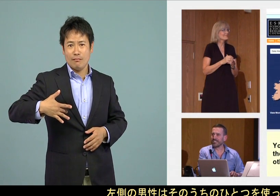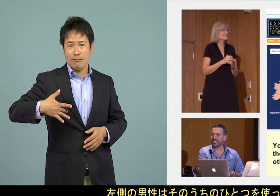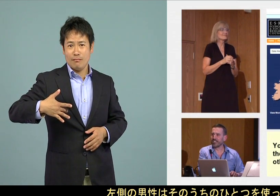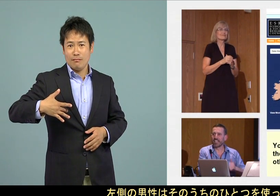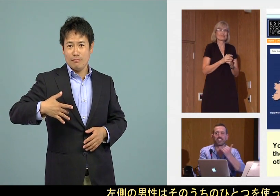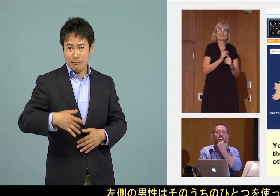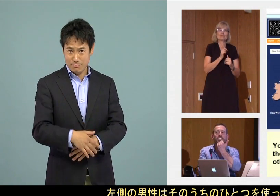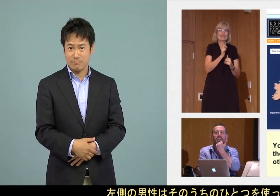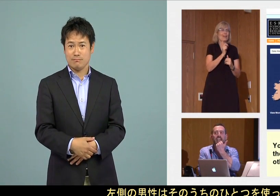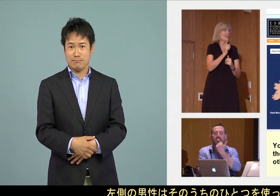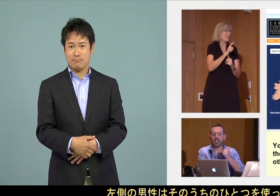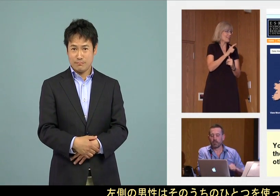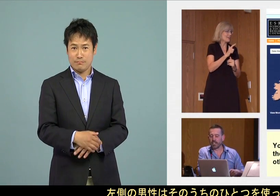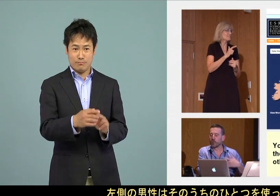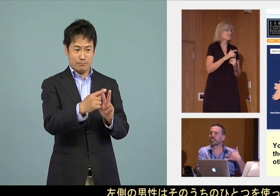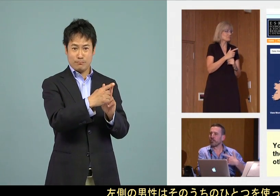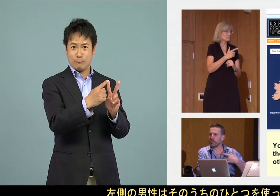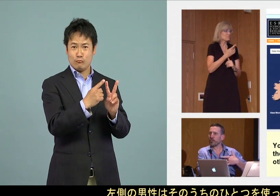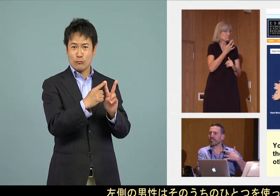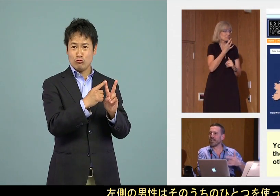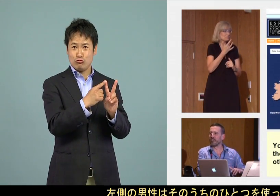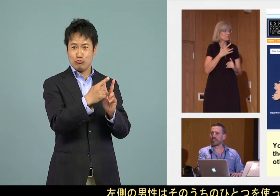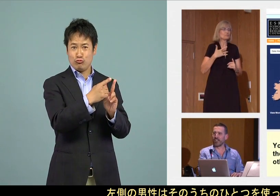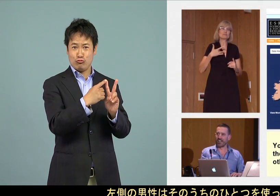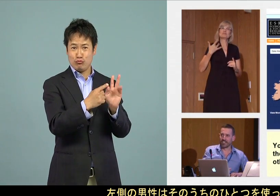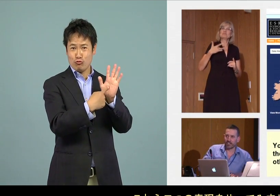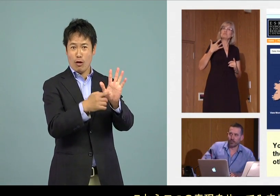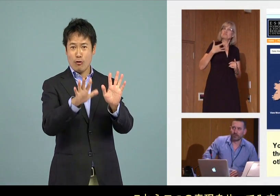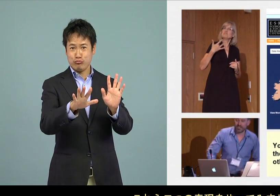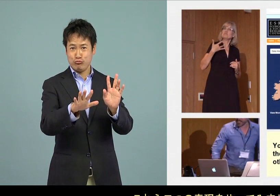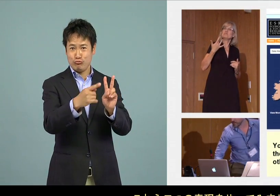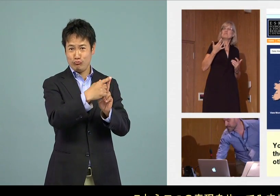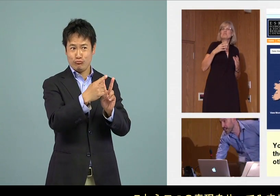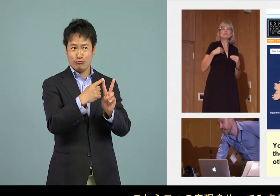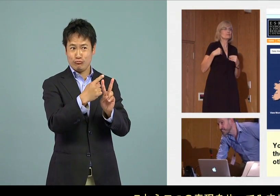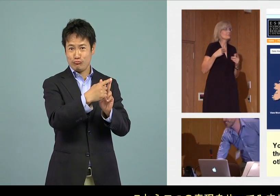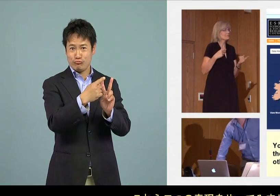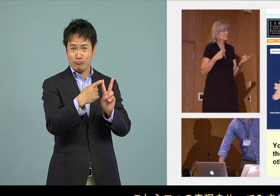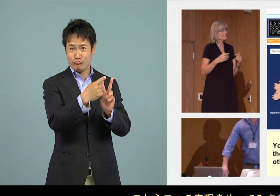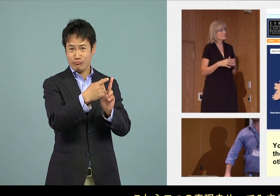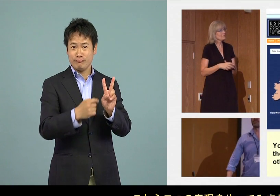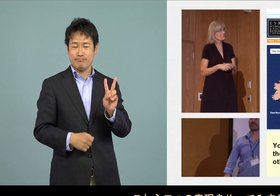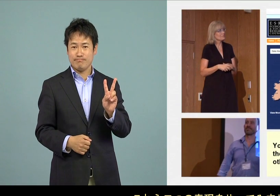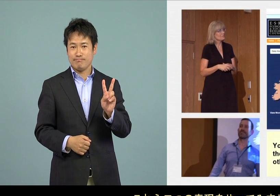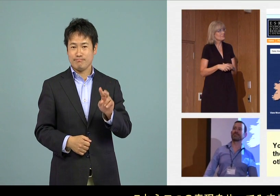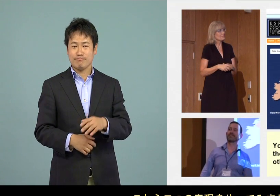left, okay, signs that, but he also knows the other sign. So these are the signs.